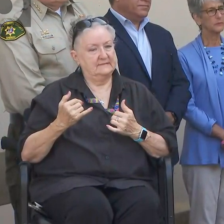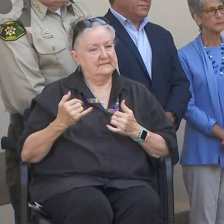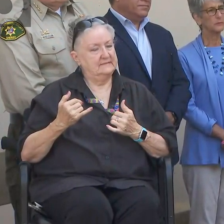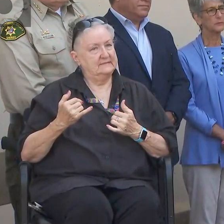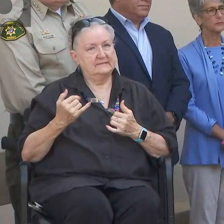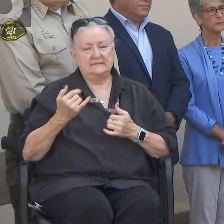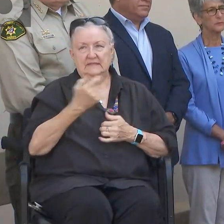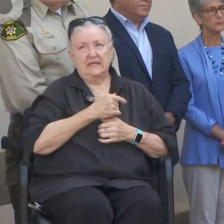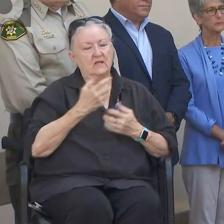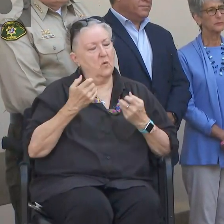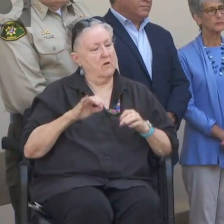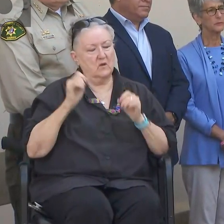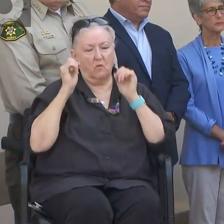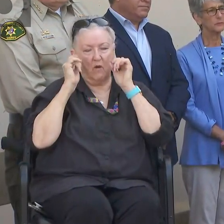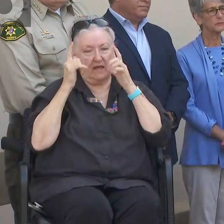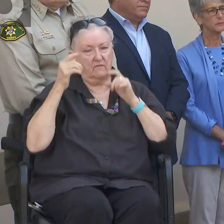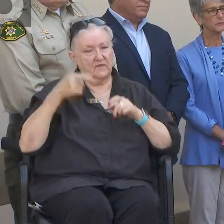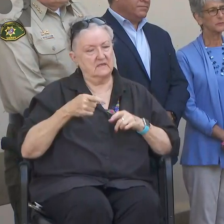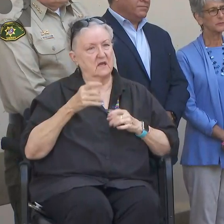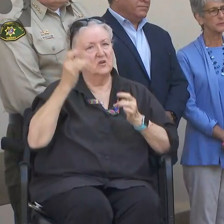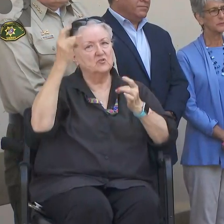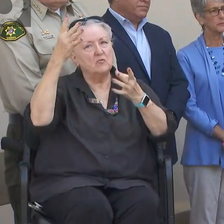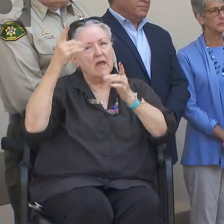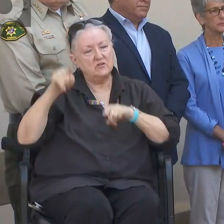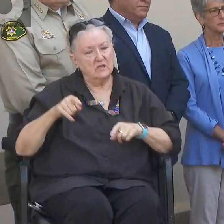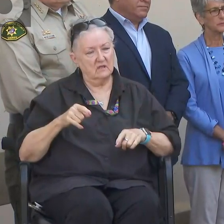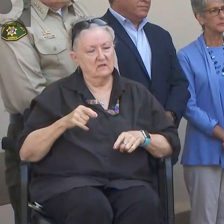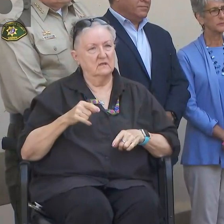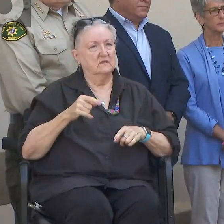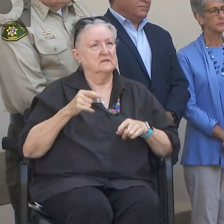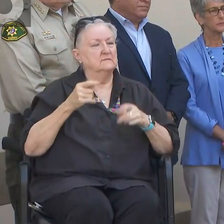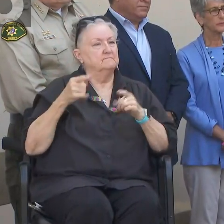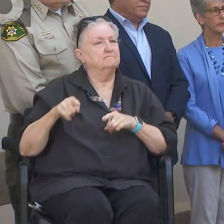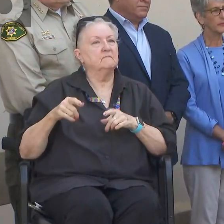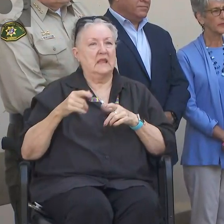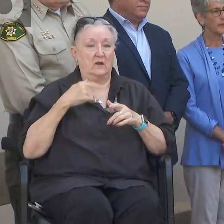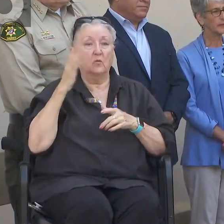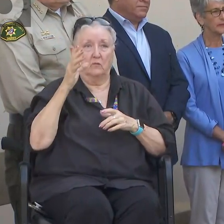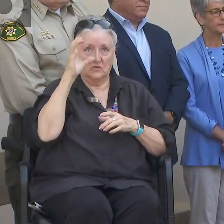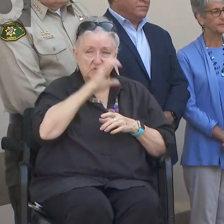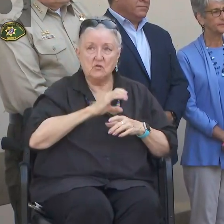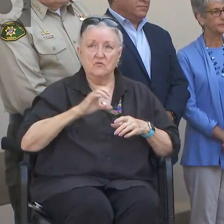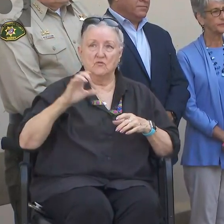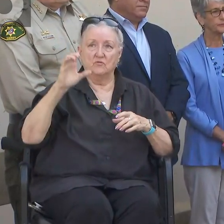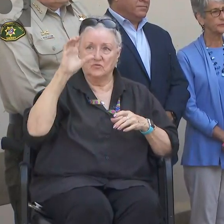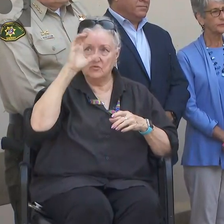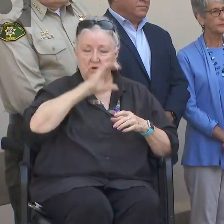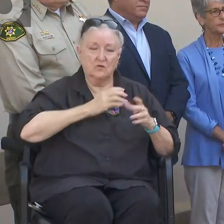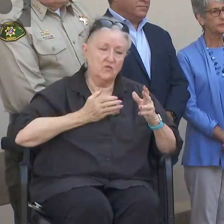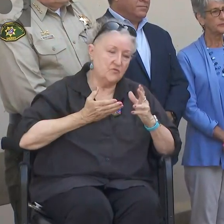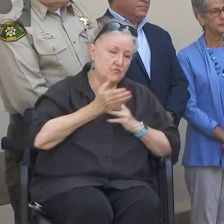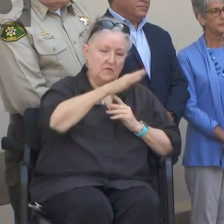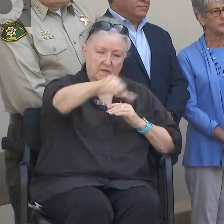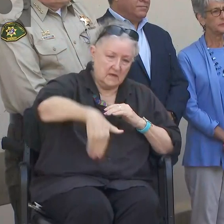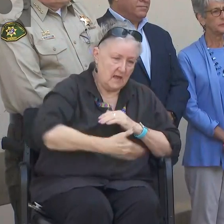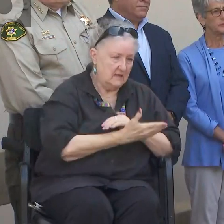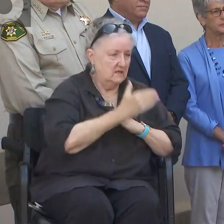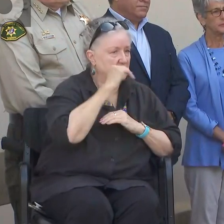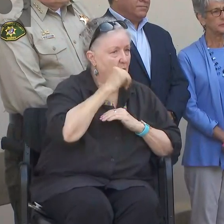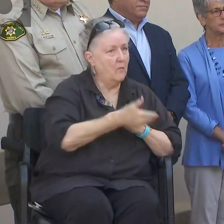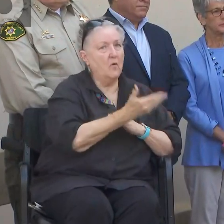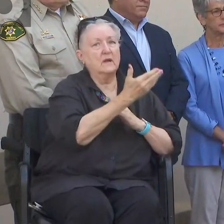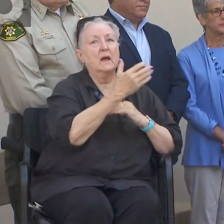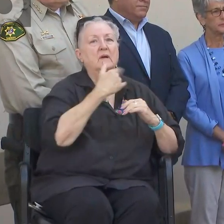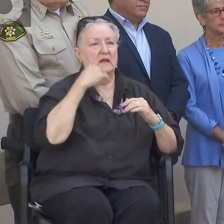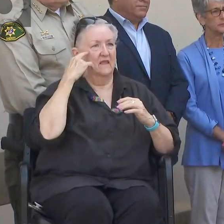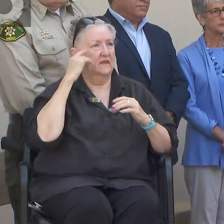wake up to for Labor Day, and it's a very tragic event. And we will search all the way through the night into the morning, but I